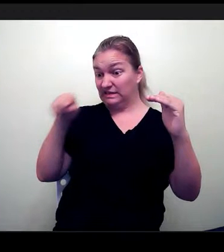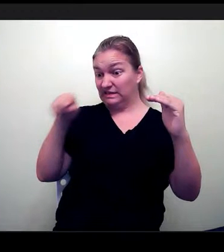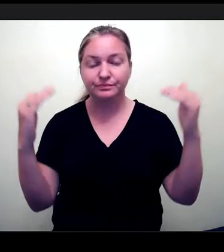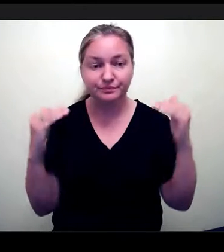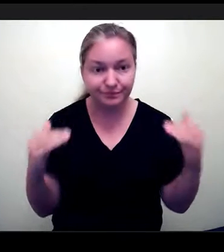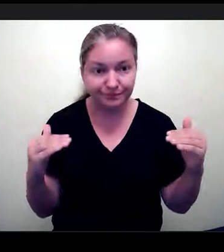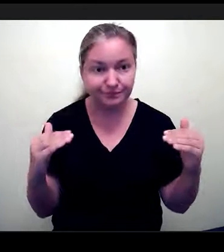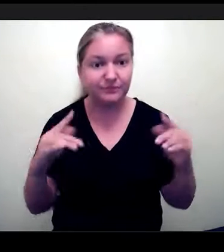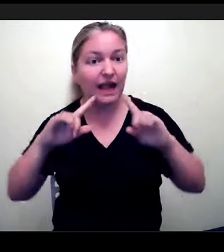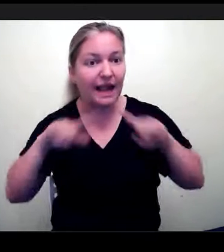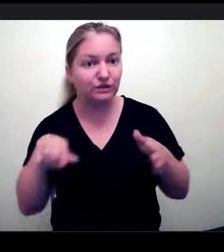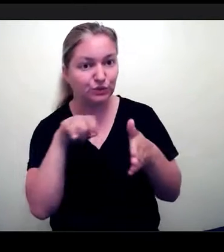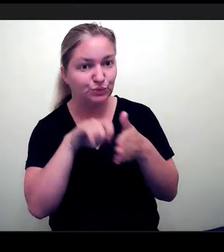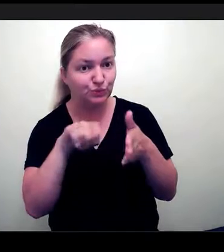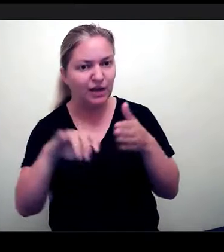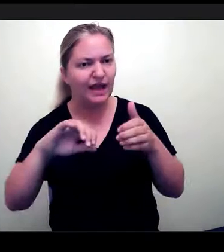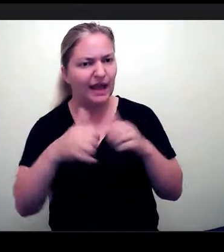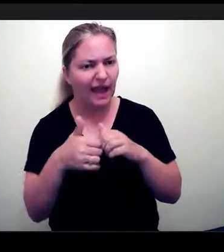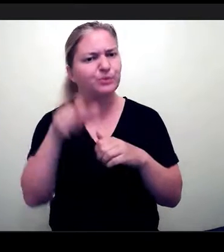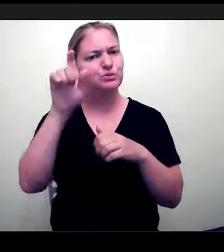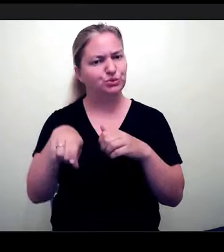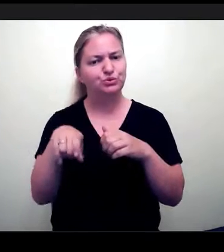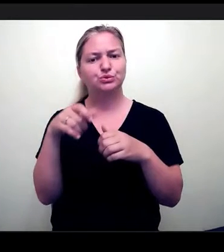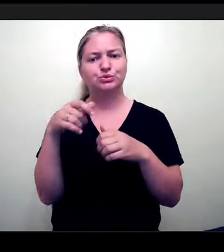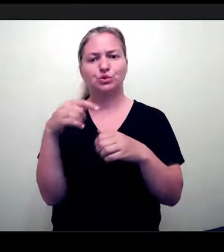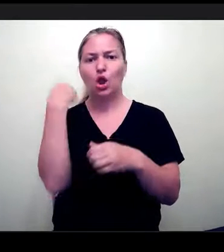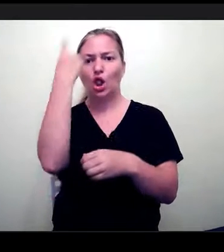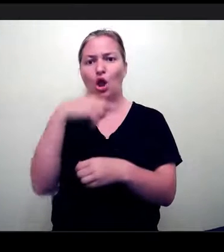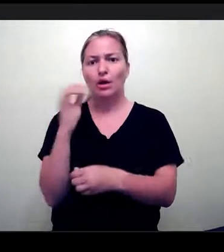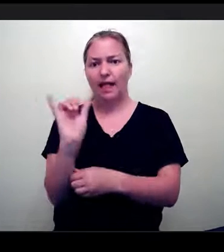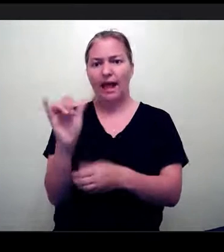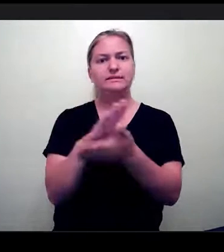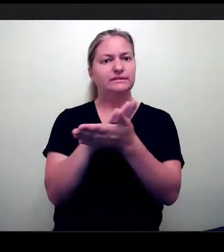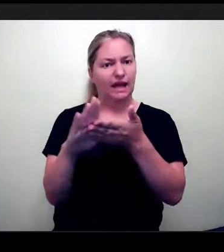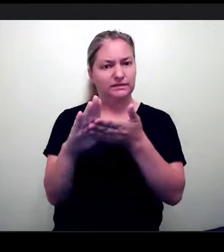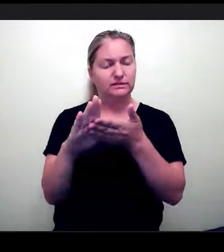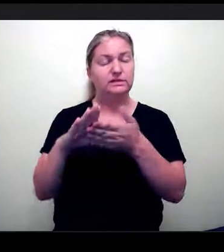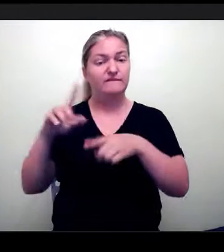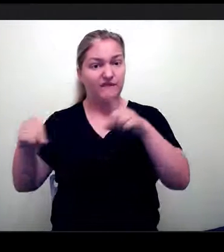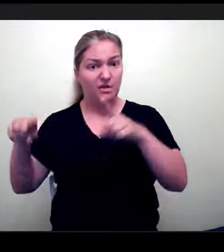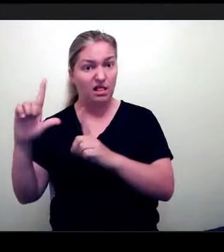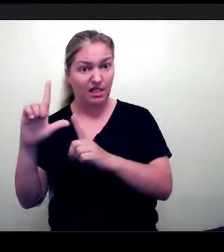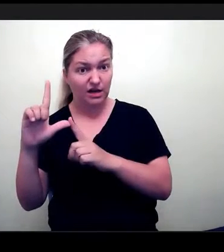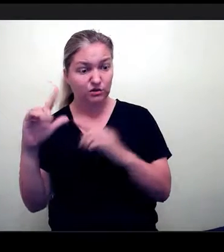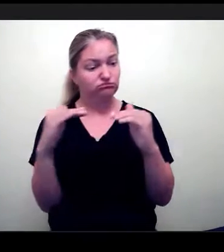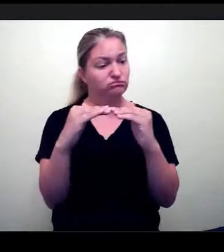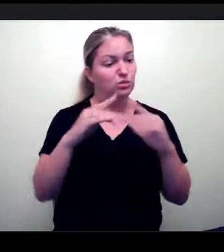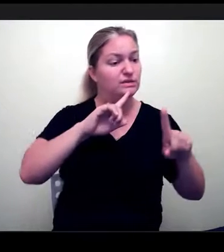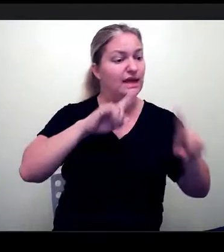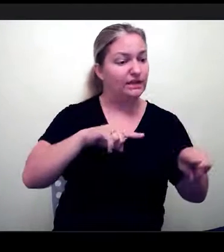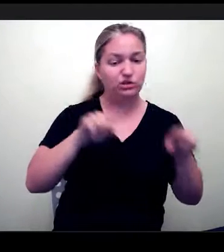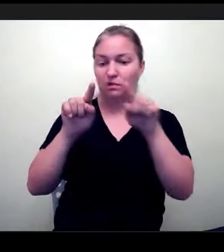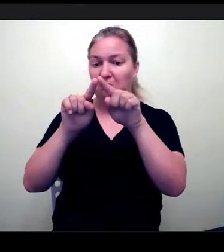Then, our answer should look like this. The variable equals the answer.